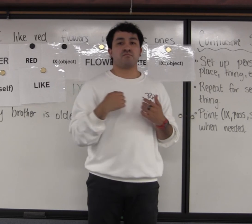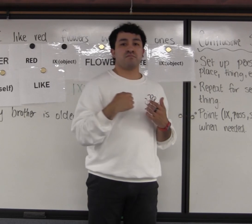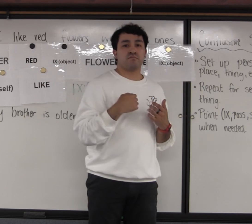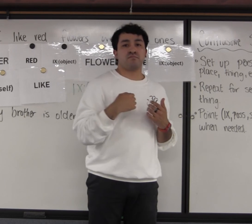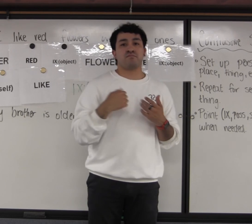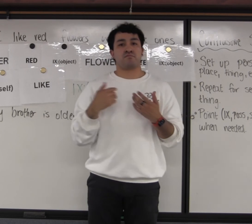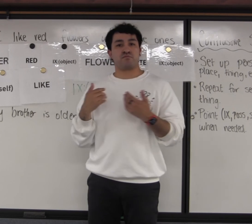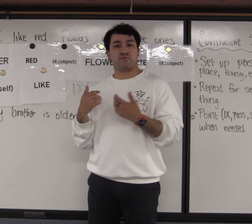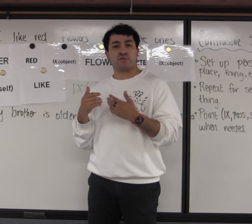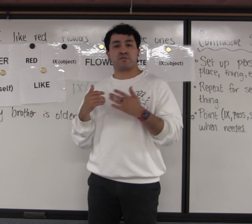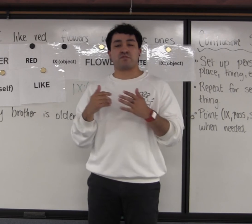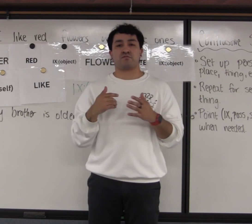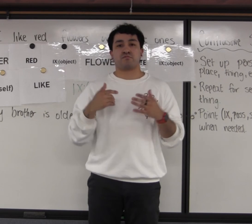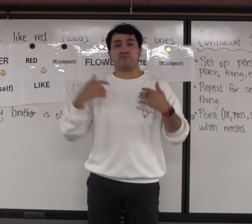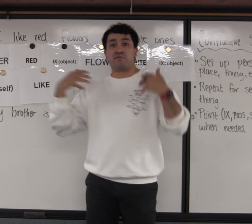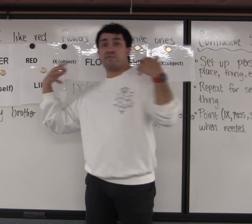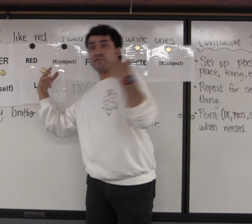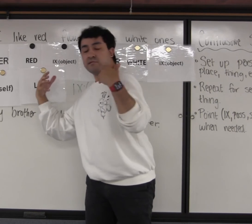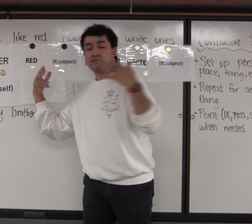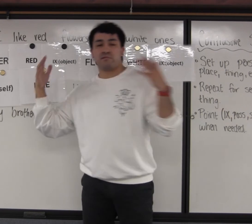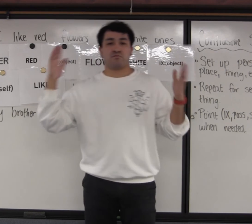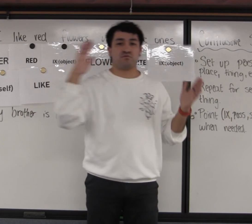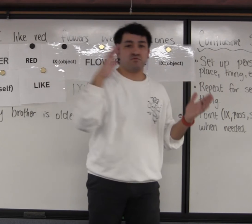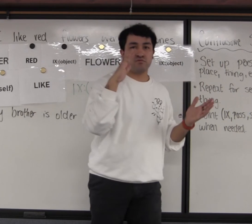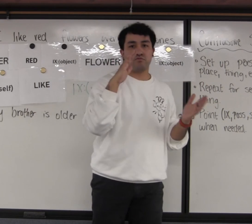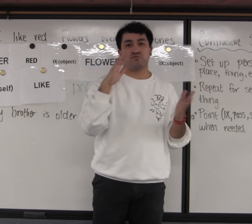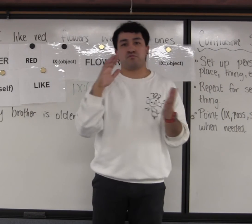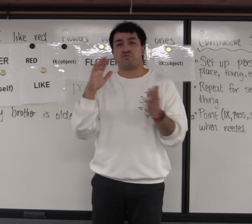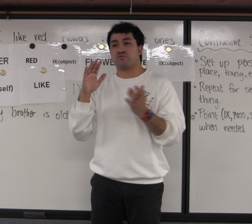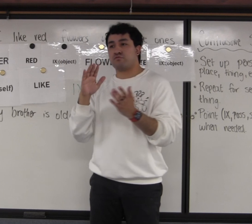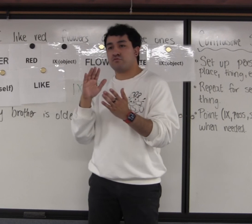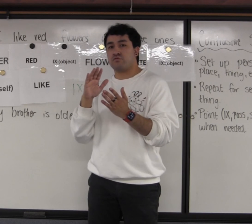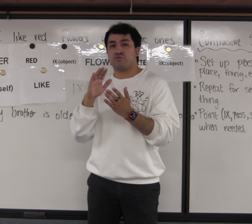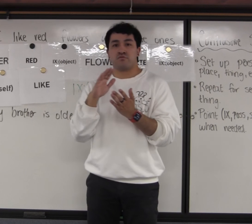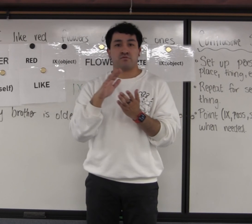exaggerating. Kind of keep it subtle, kind of keep it simple.